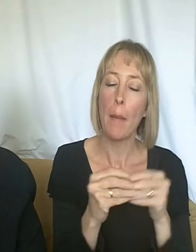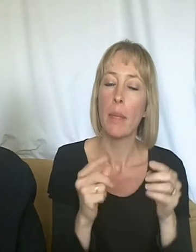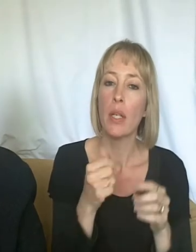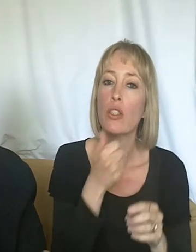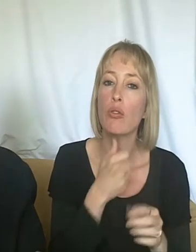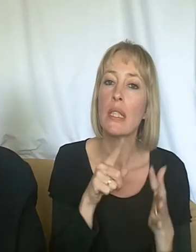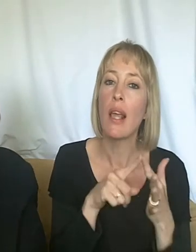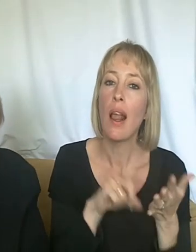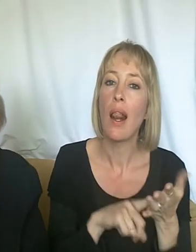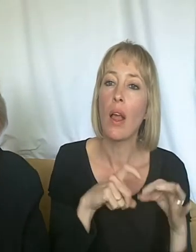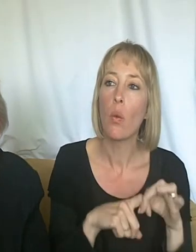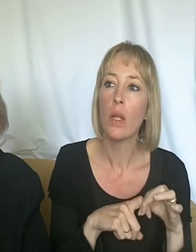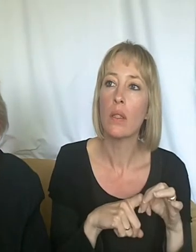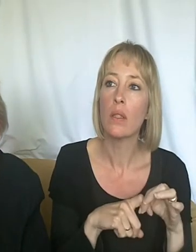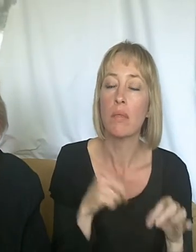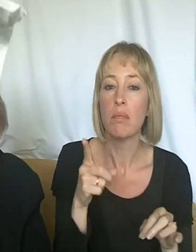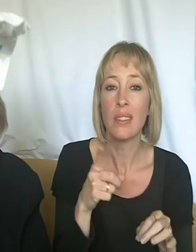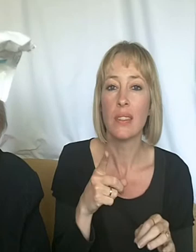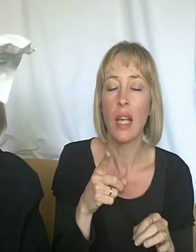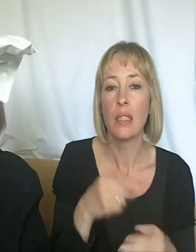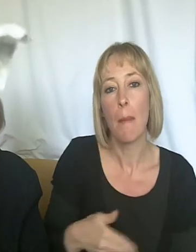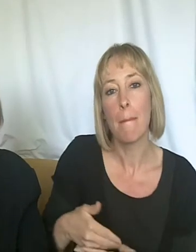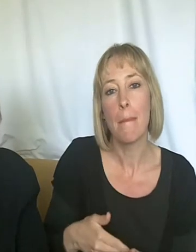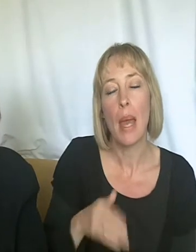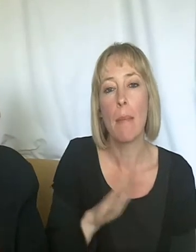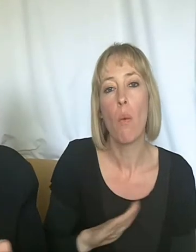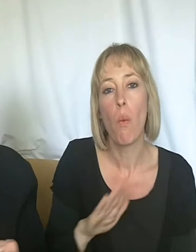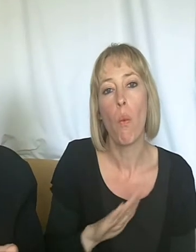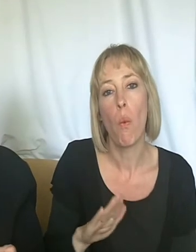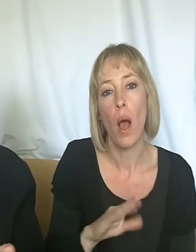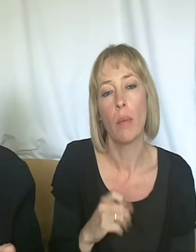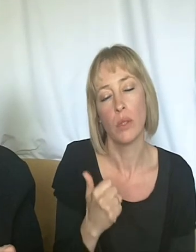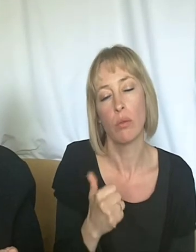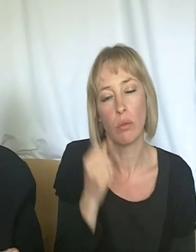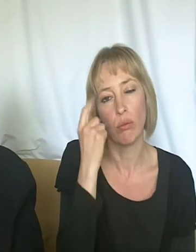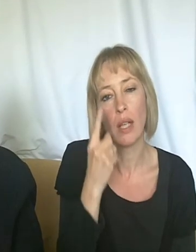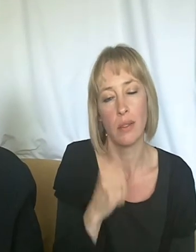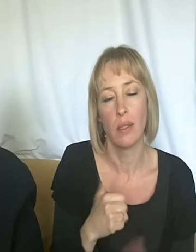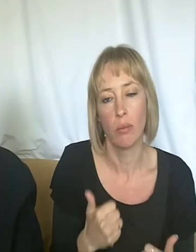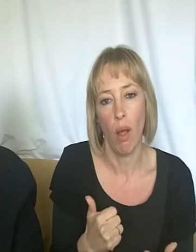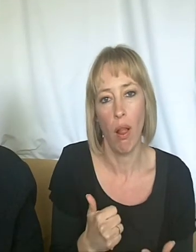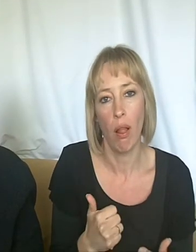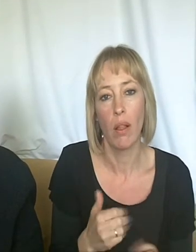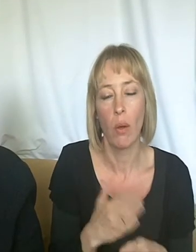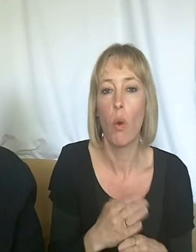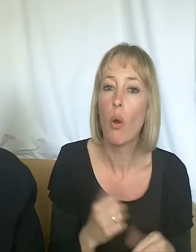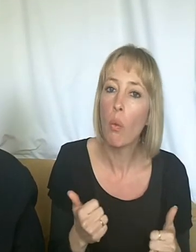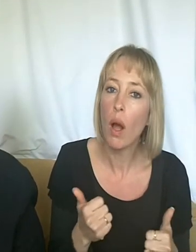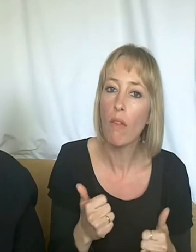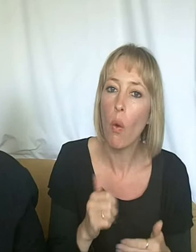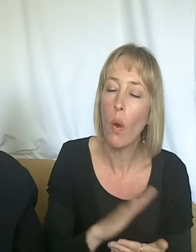good idea is to have some baby wipes. Baby wipes work very well